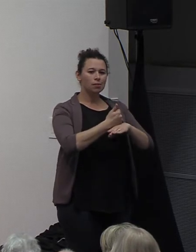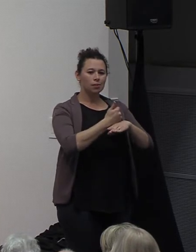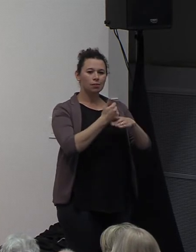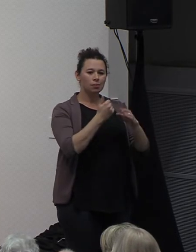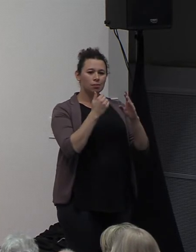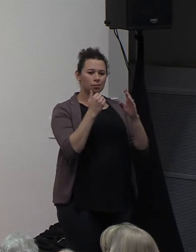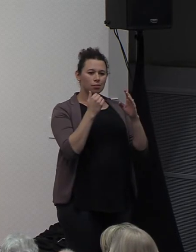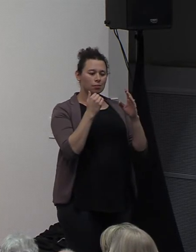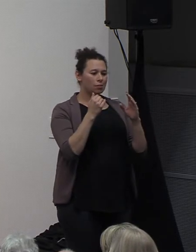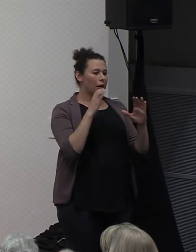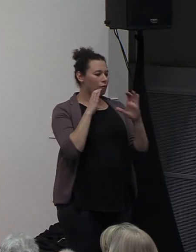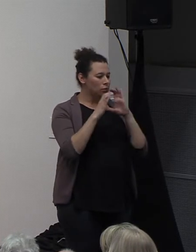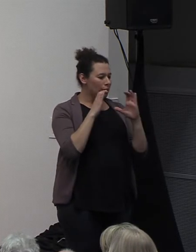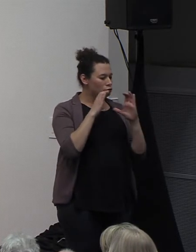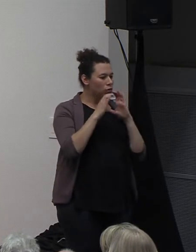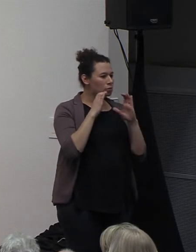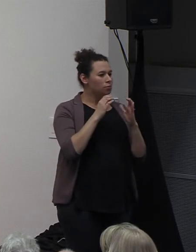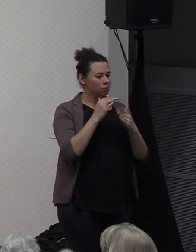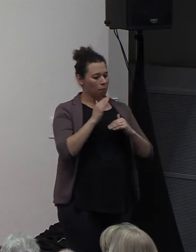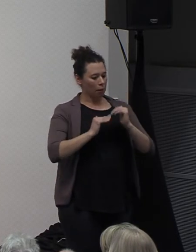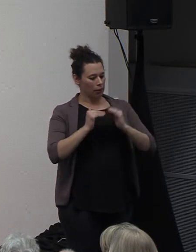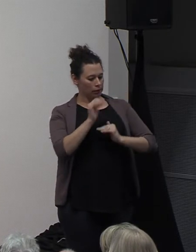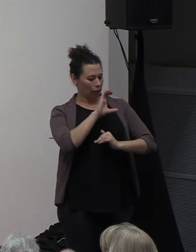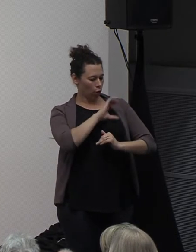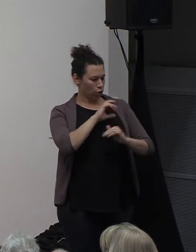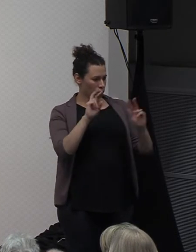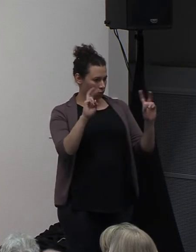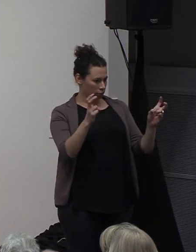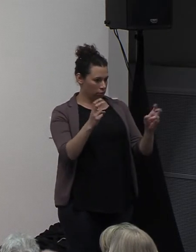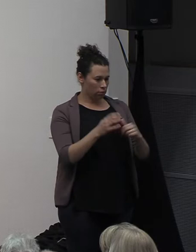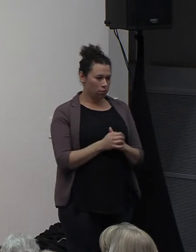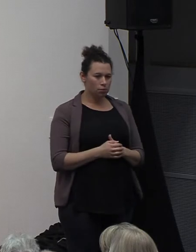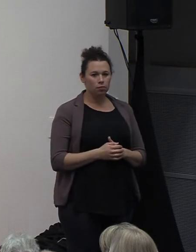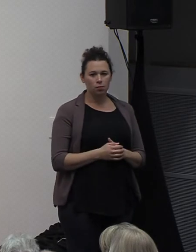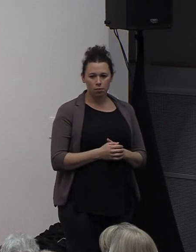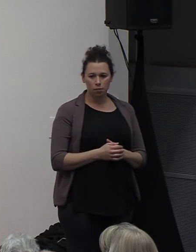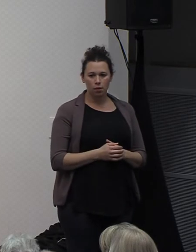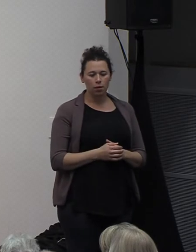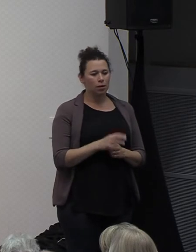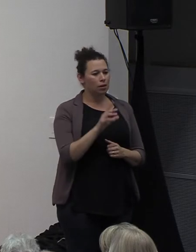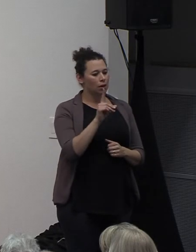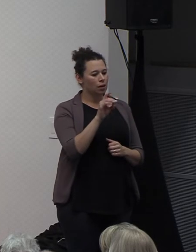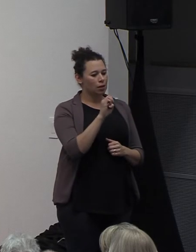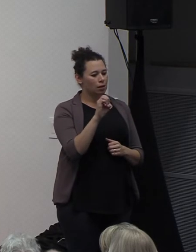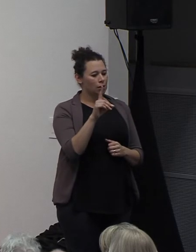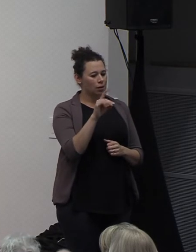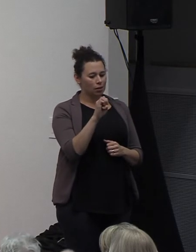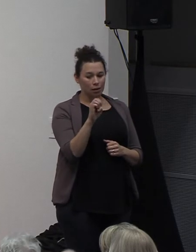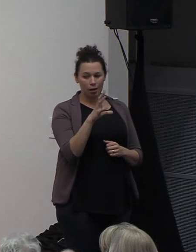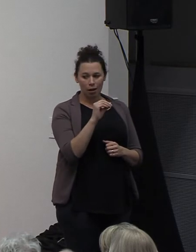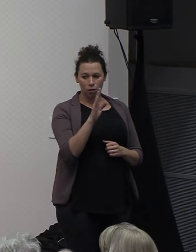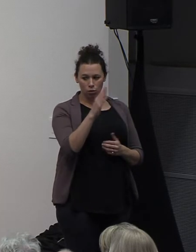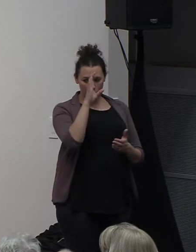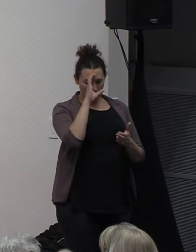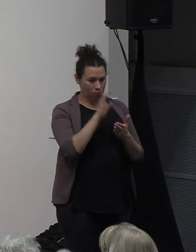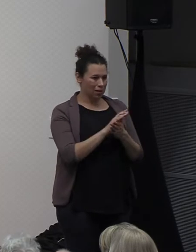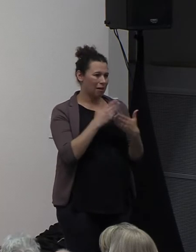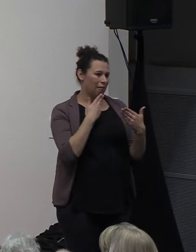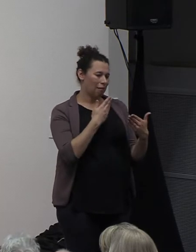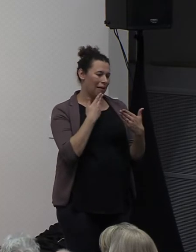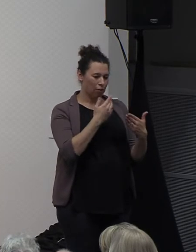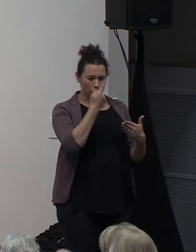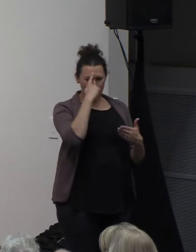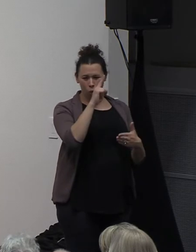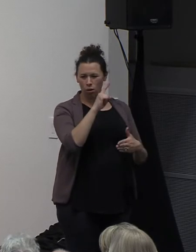chosen as the home for Lest We Forget in St. Louis. To Dee Dee and her husband Elliot, thank you for your commitment